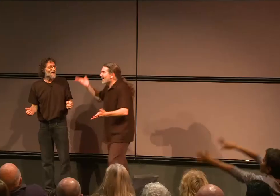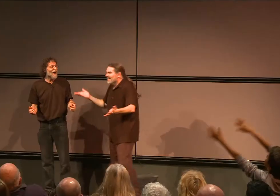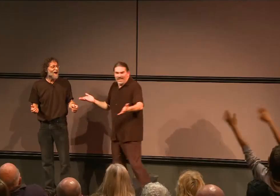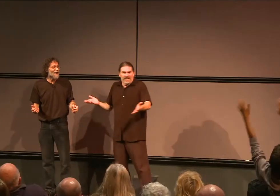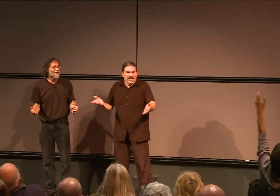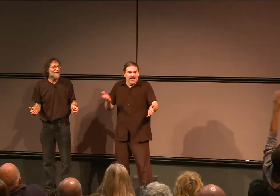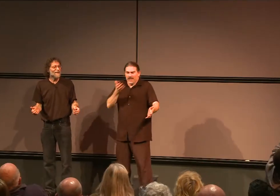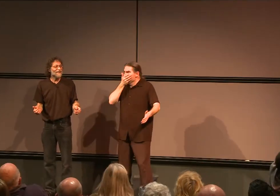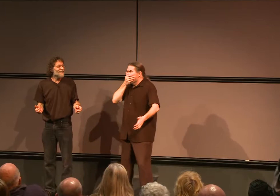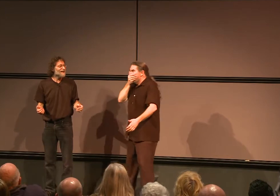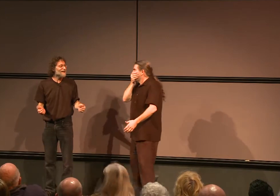Whoa!